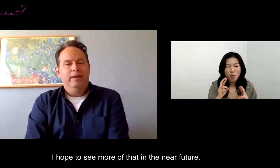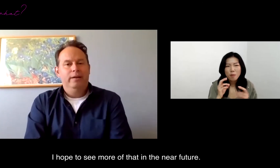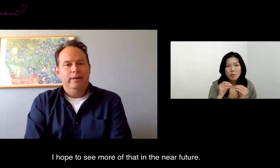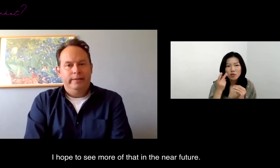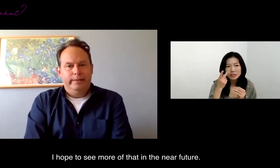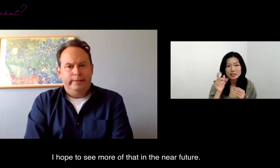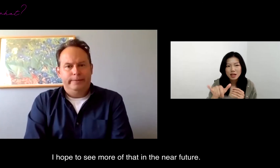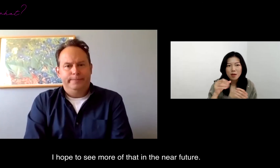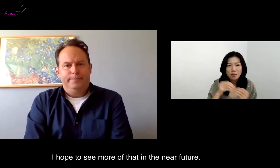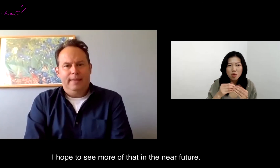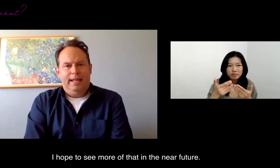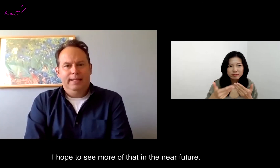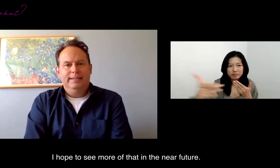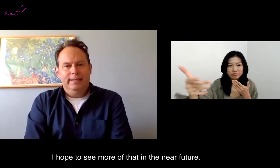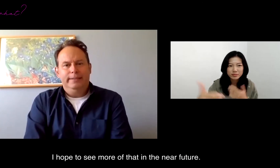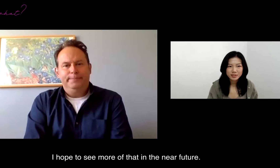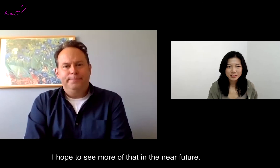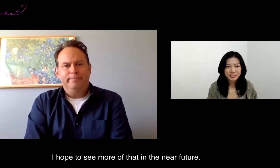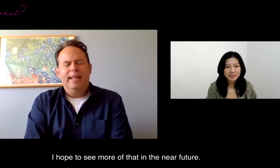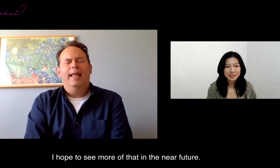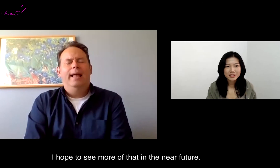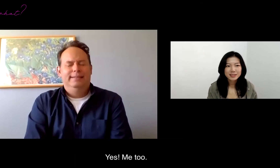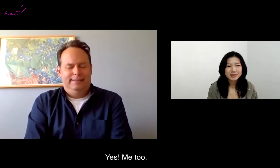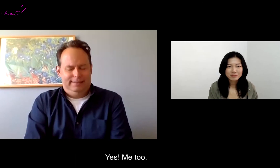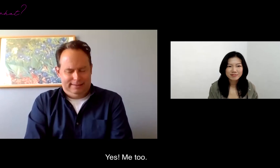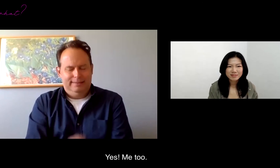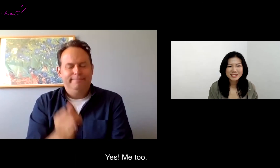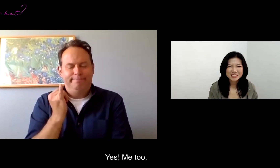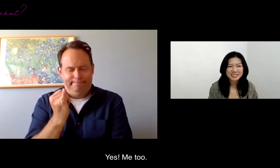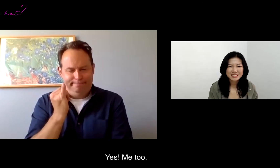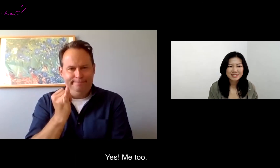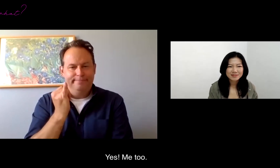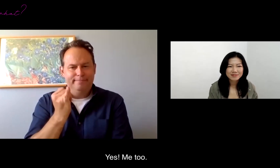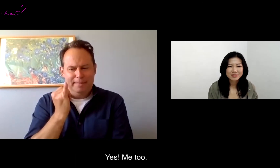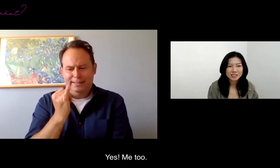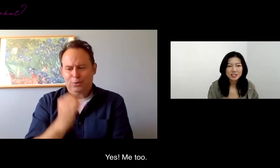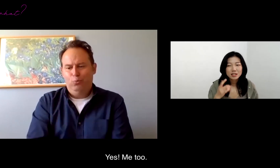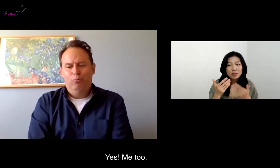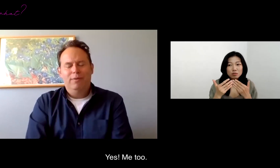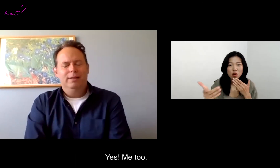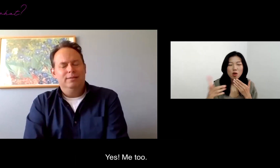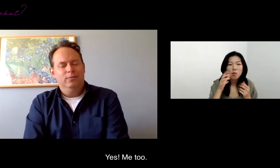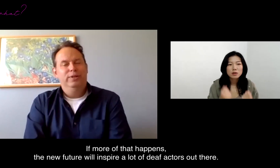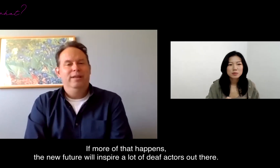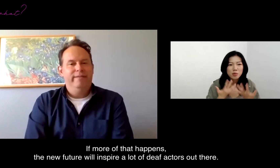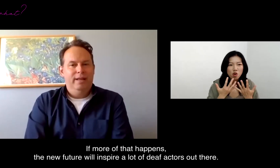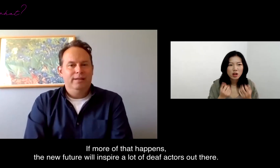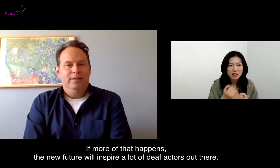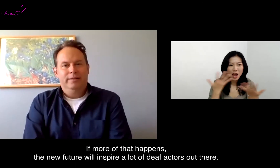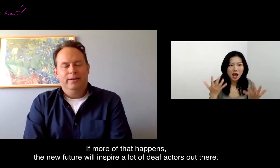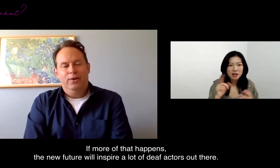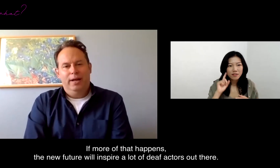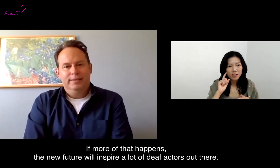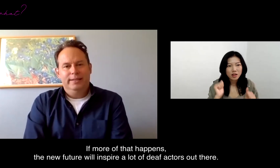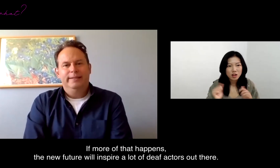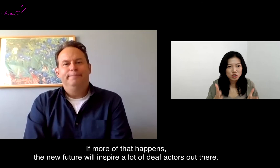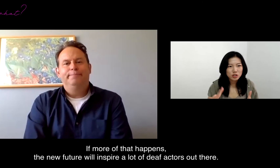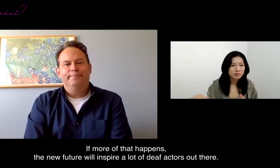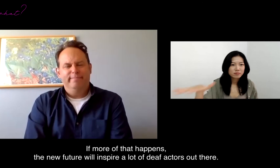I hope to see more of that in the near future. Yes, me too. If more of that happens, the new future will inspire a lot